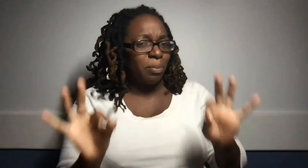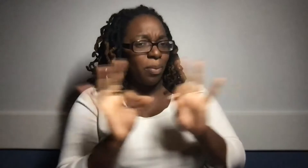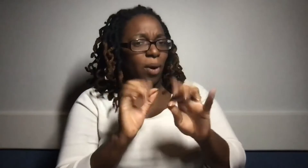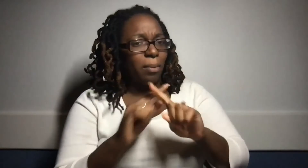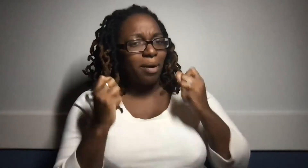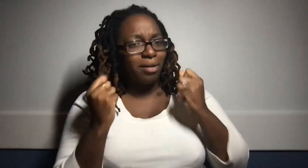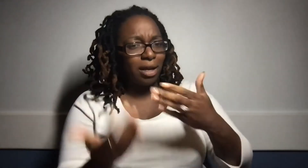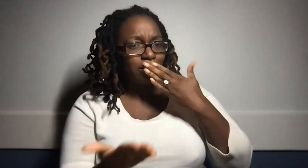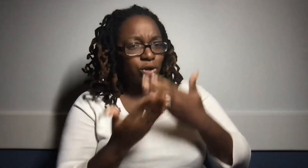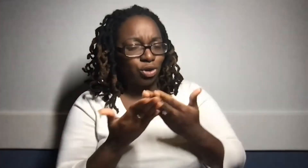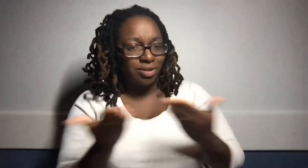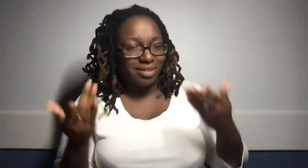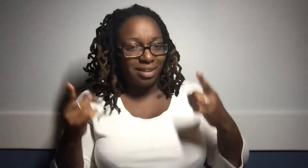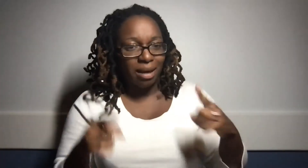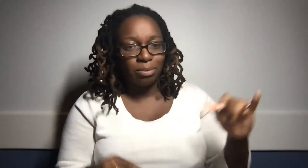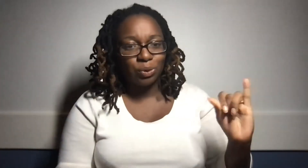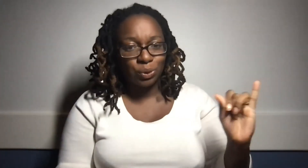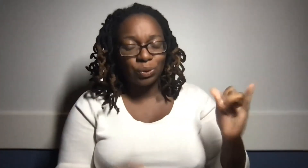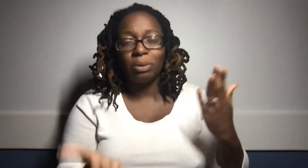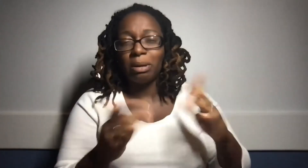And maybe in the discussion, we can discuss those. Thank you.